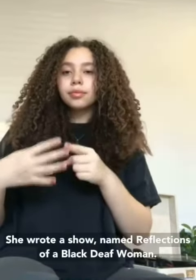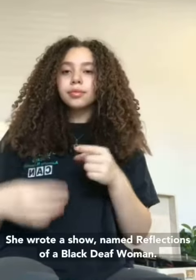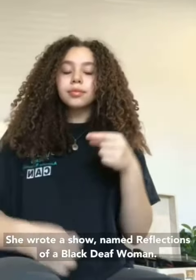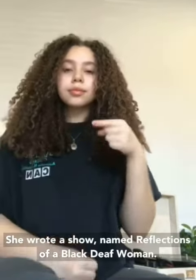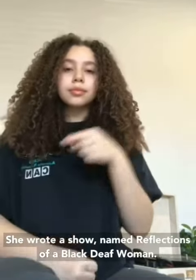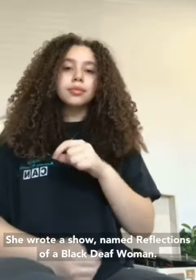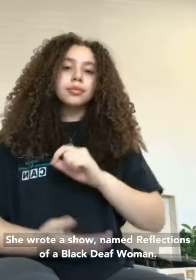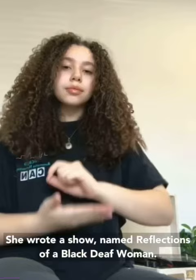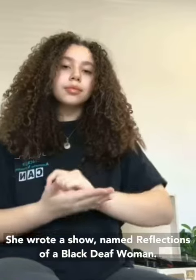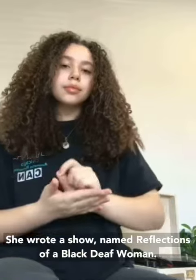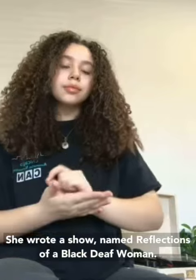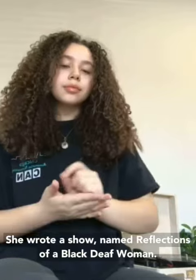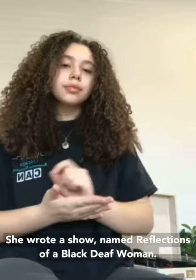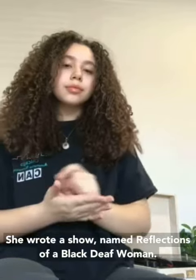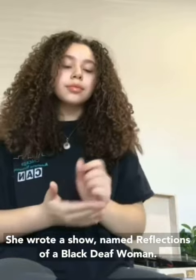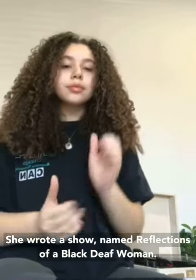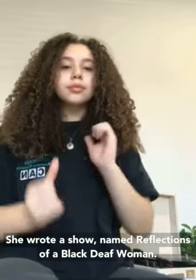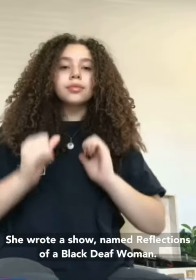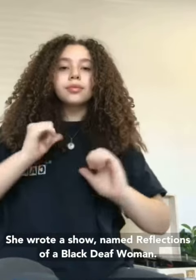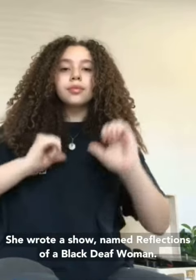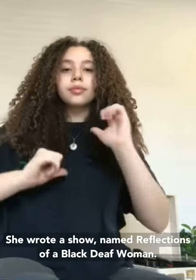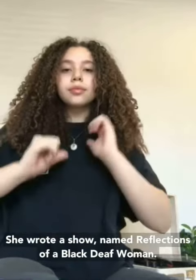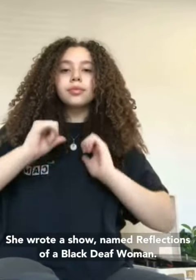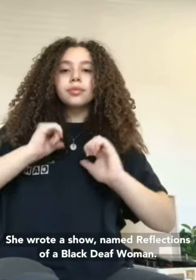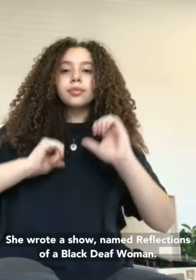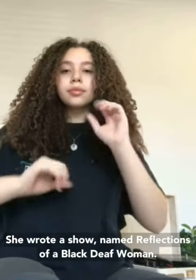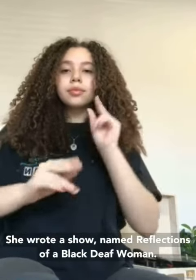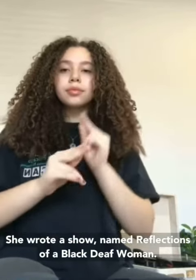She wrote a show named Reflections of a Black Deaf Woman.